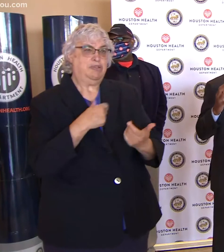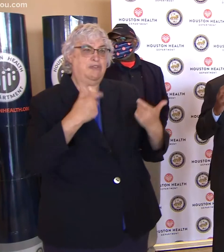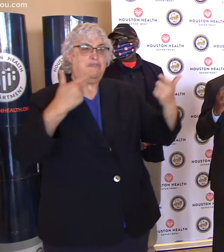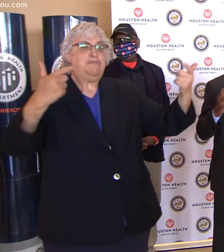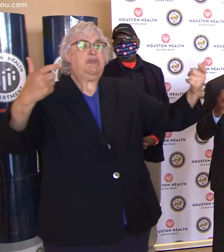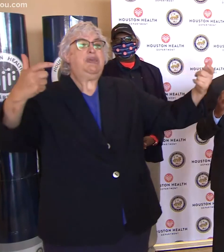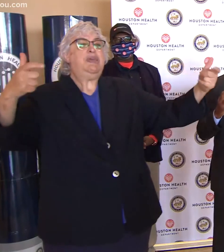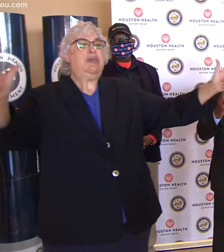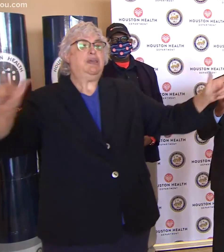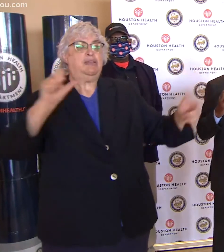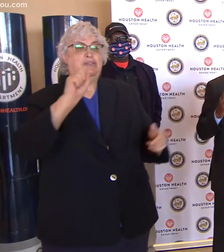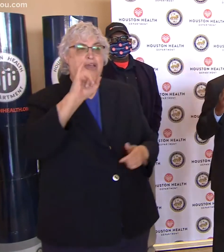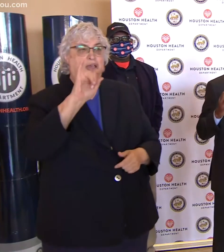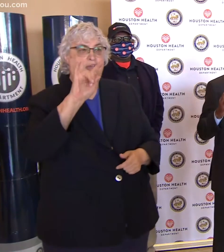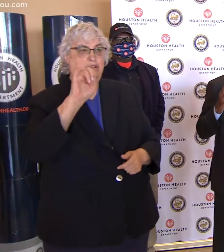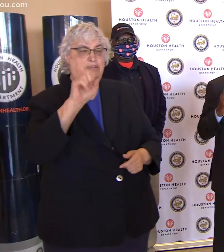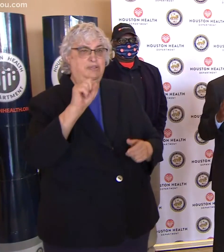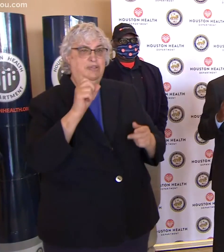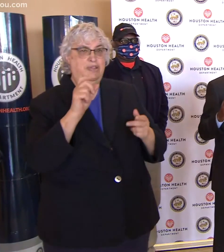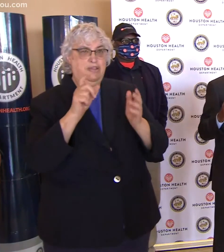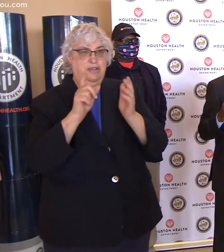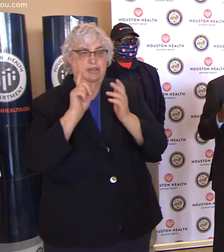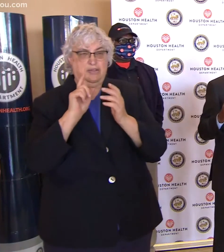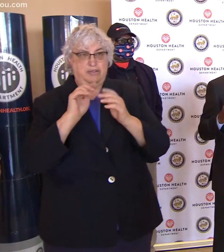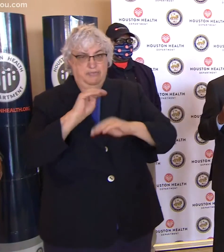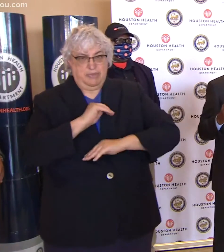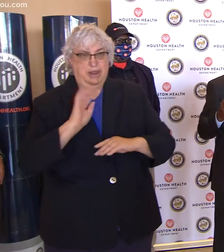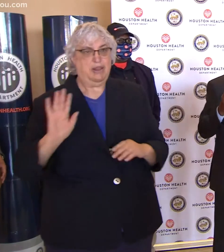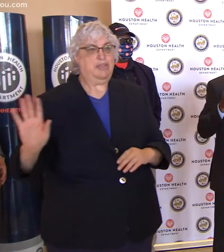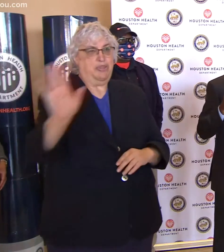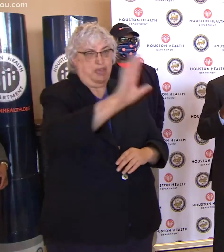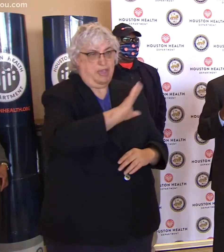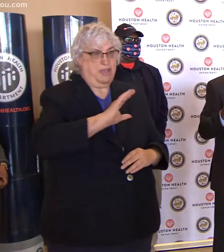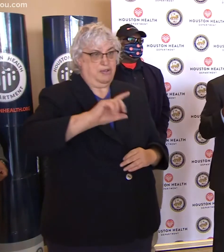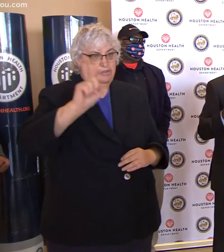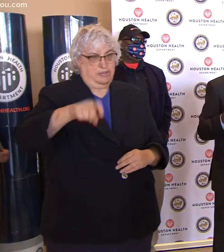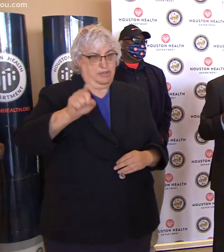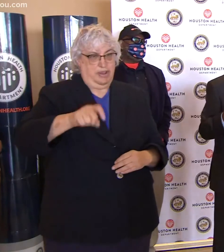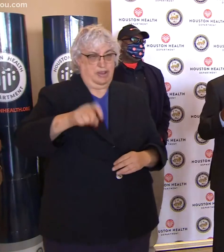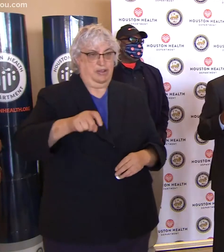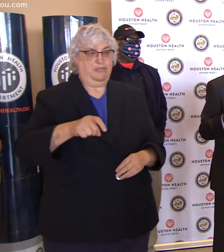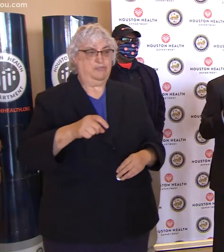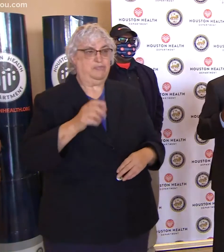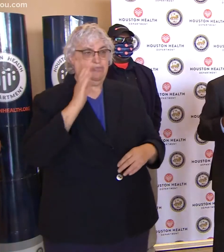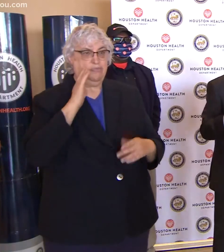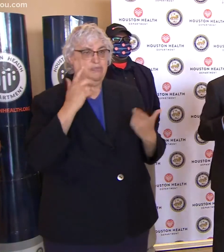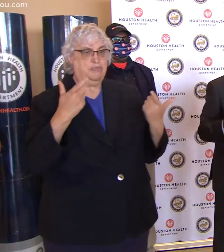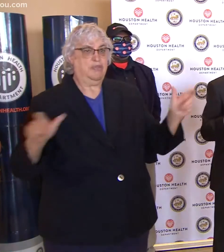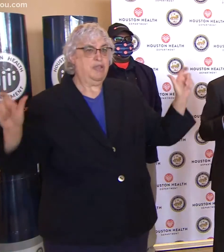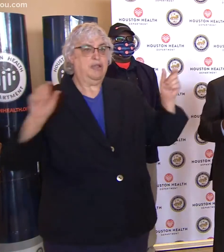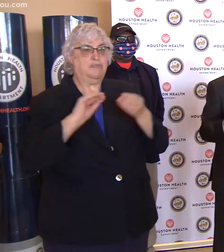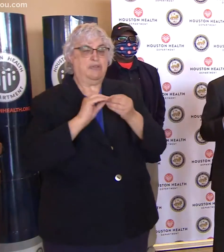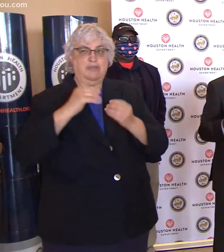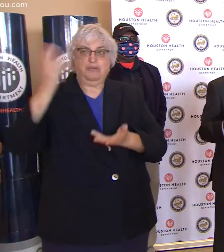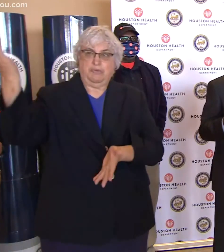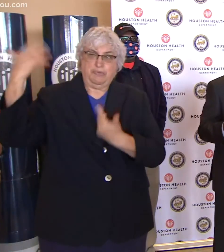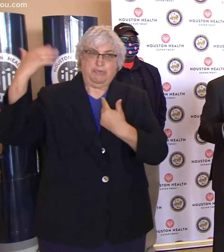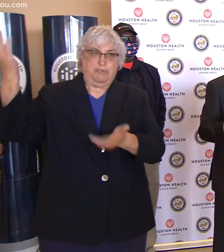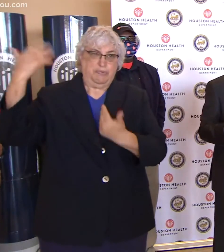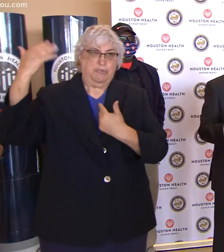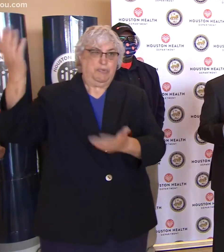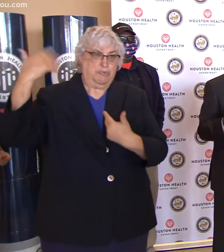mass sites in order to meet the demand. And that's going to call for a greater quantity coming into the